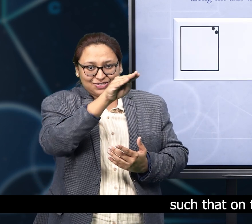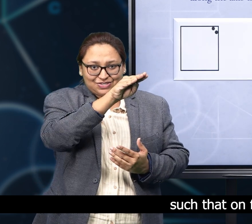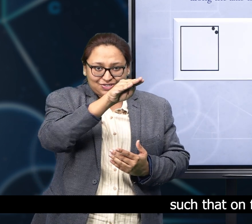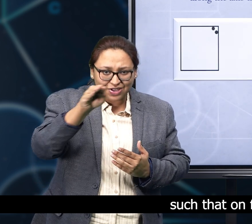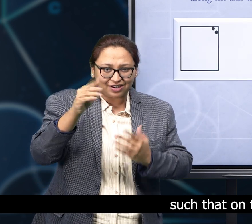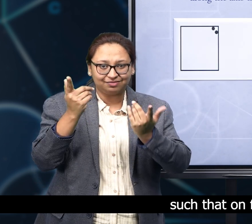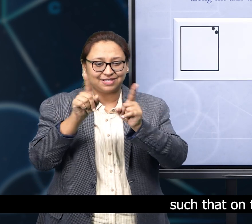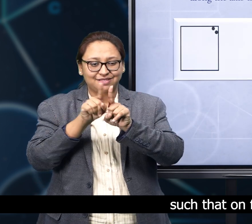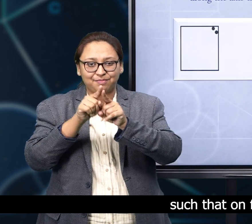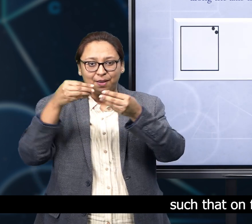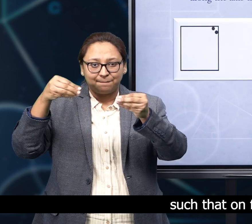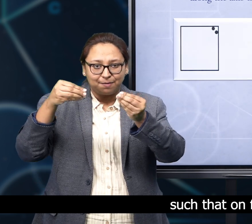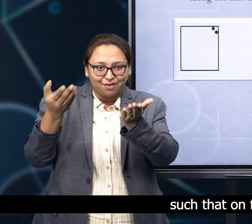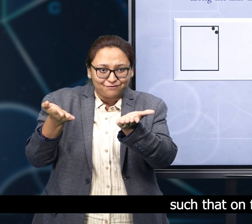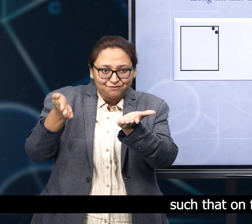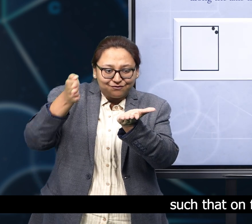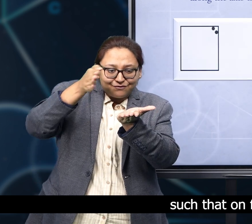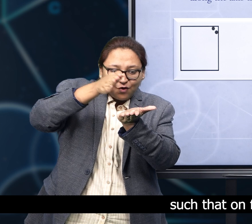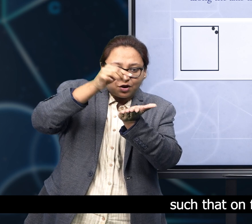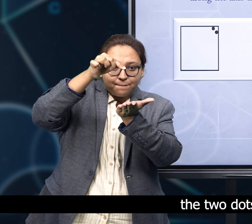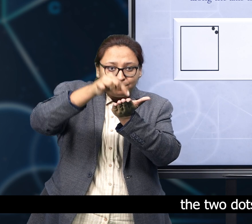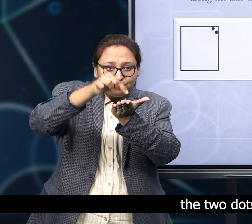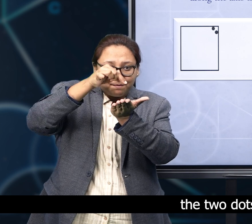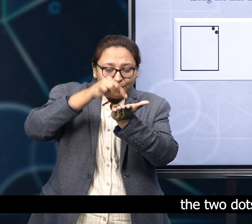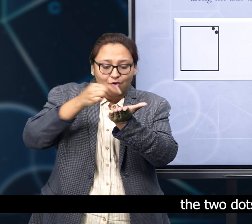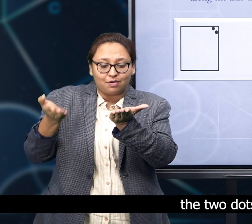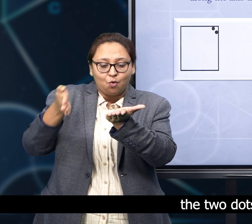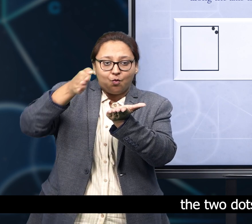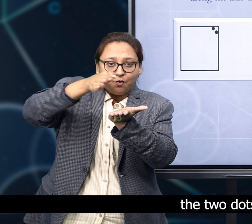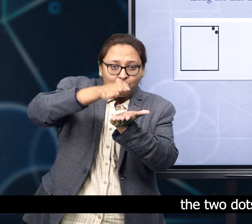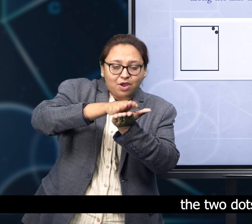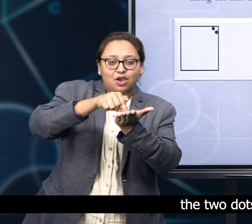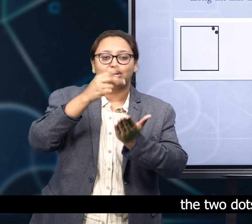that on folding along the axis, the two dots fall on each other.